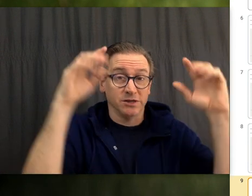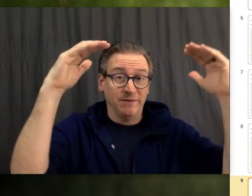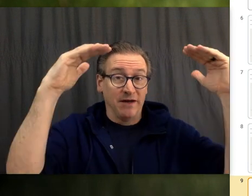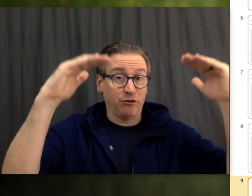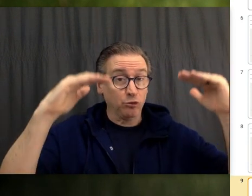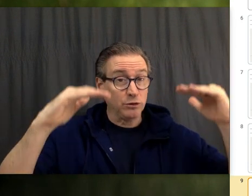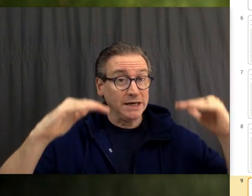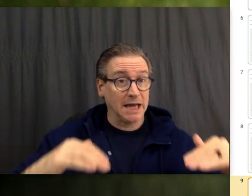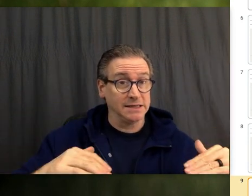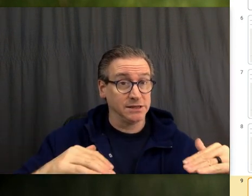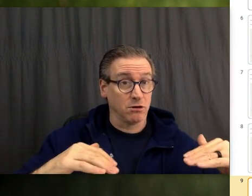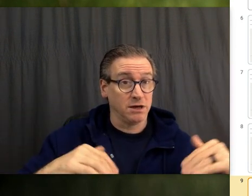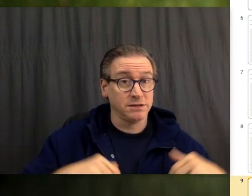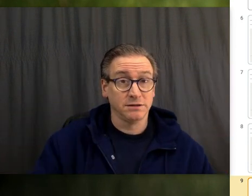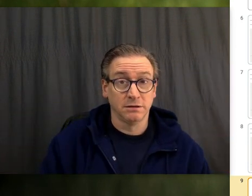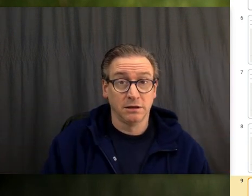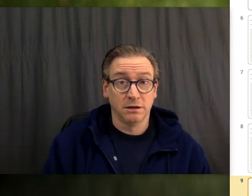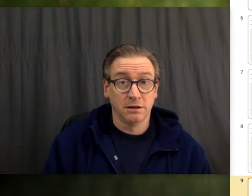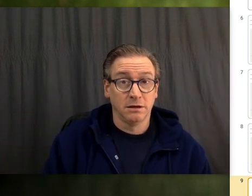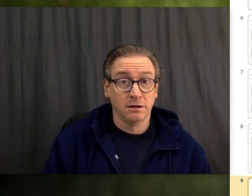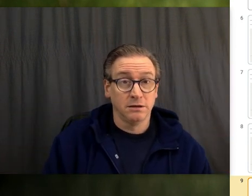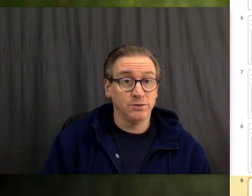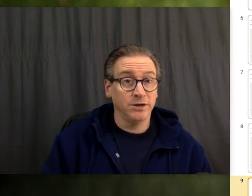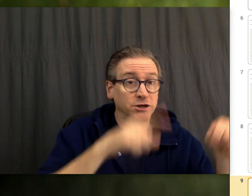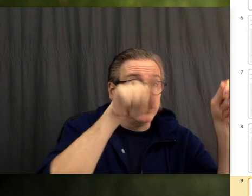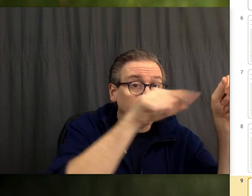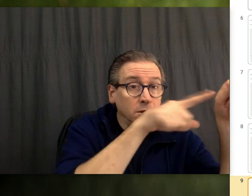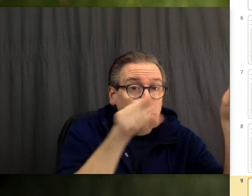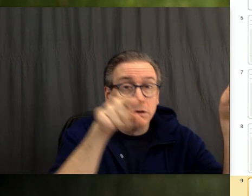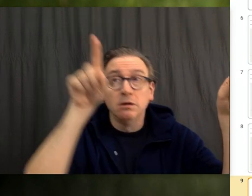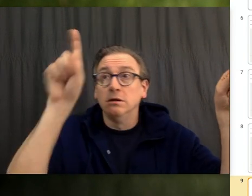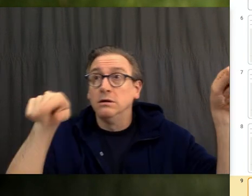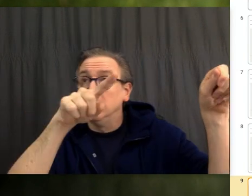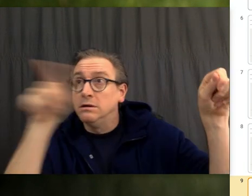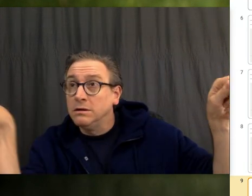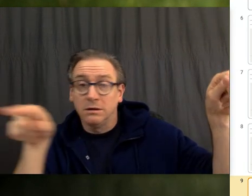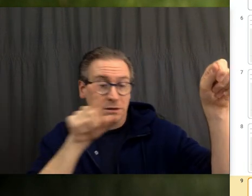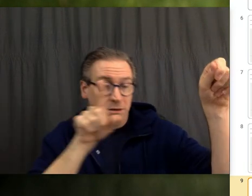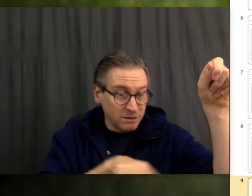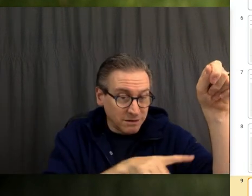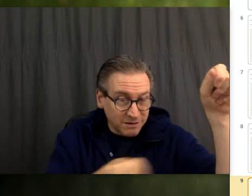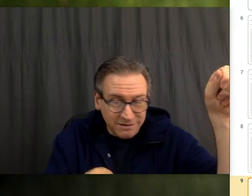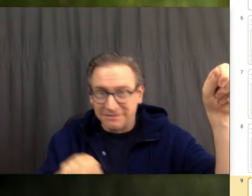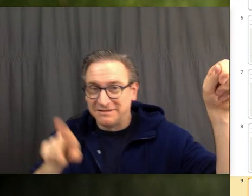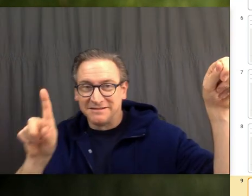So, because we've got 3 lines across. So we could do